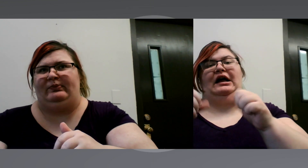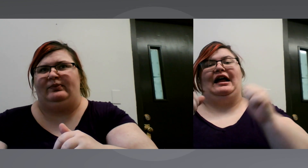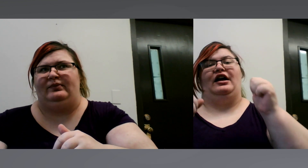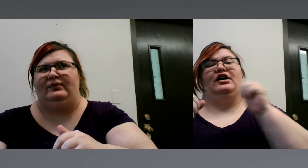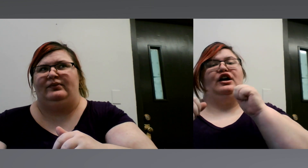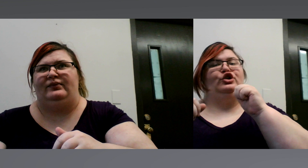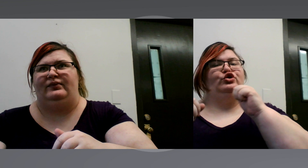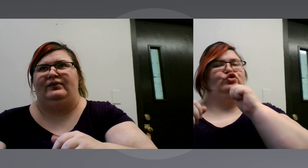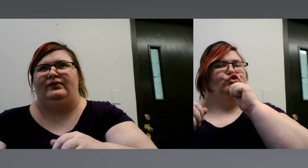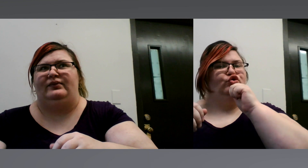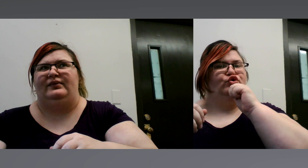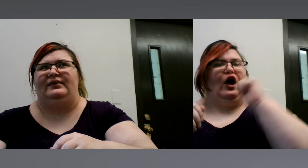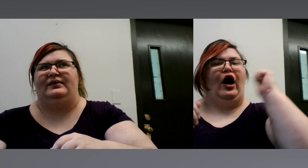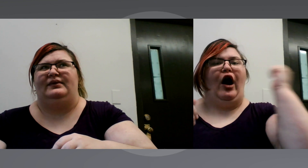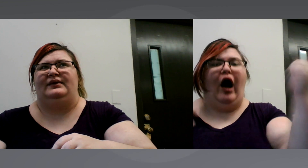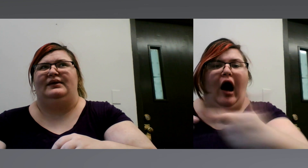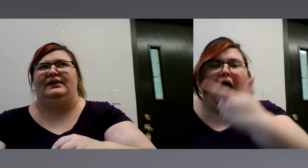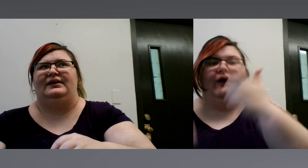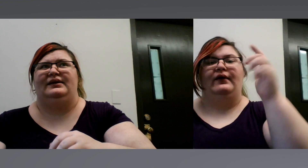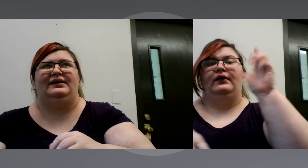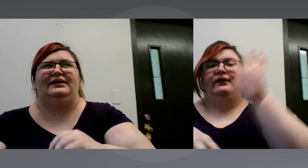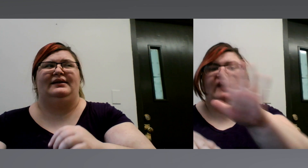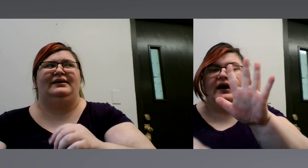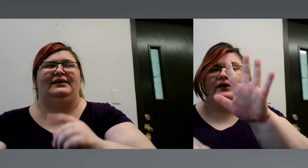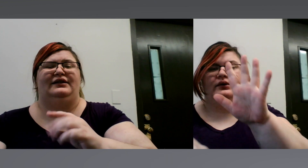lunch or cheer her up.